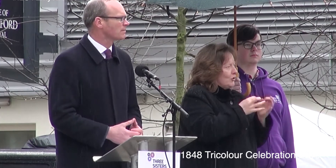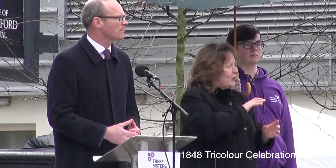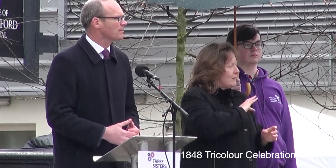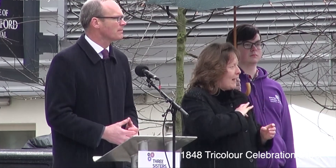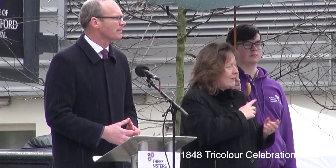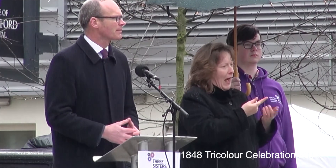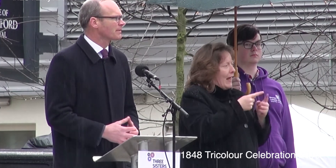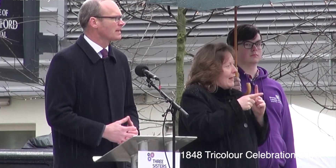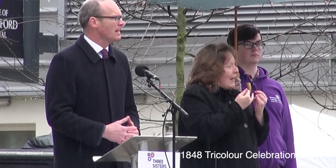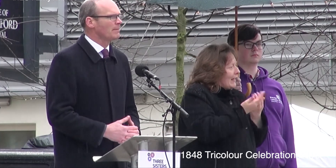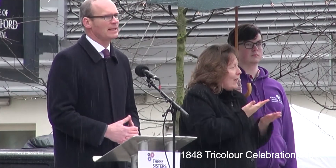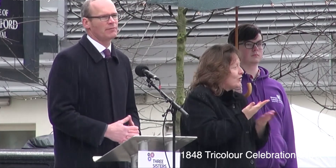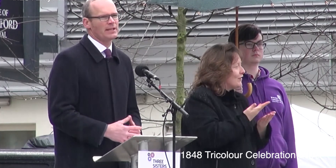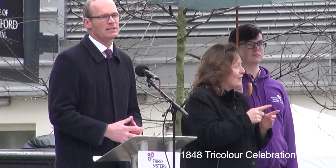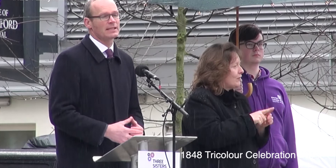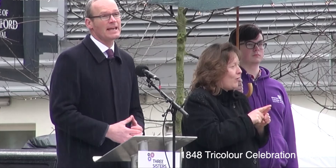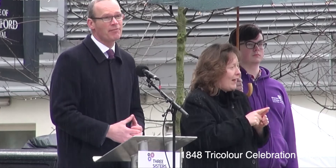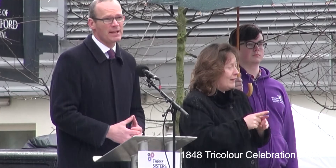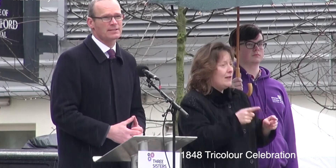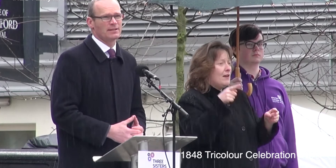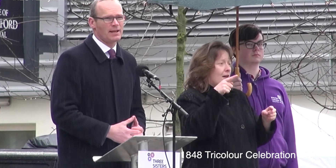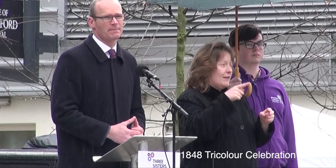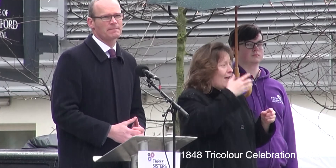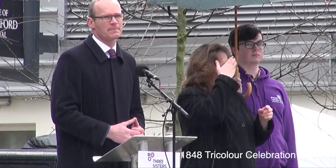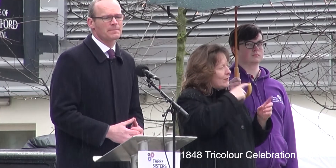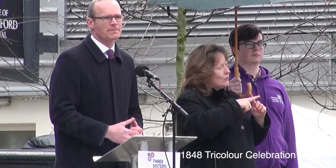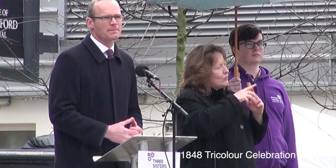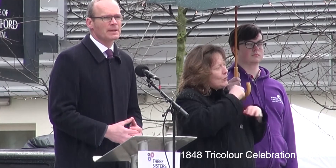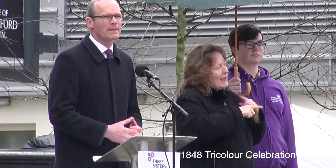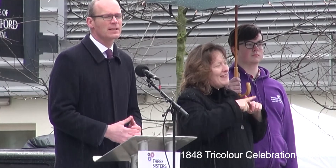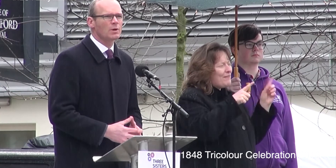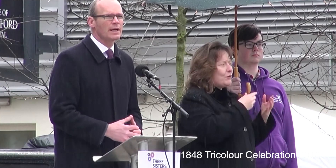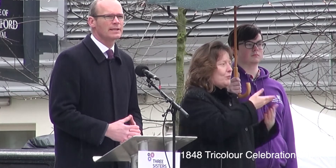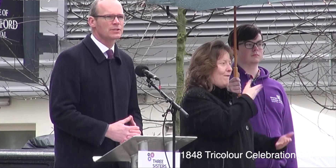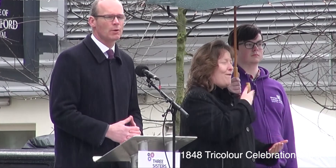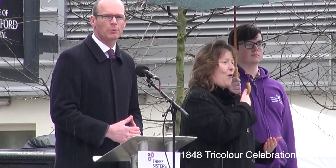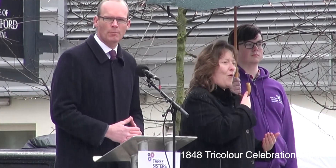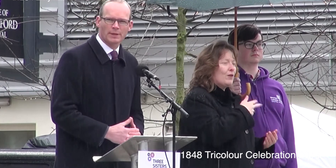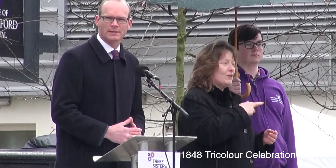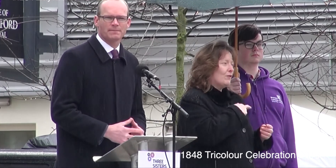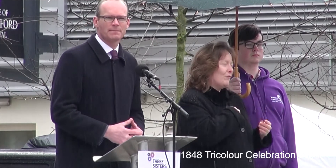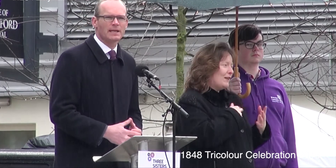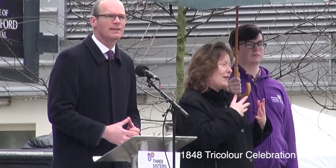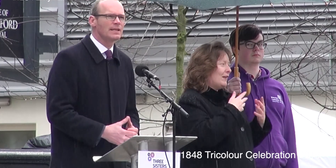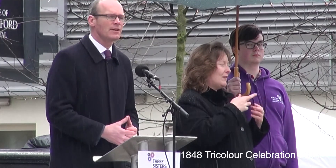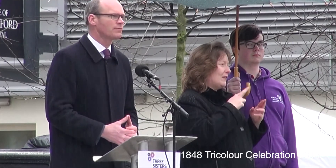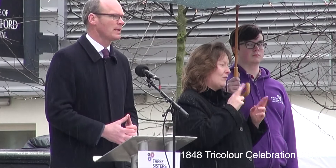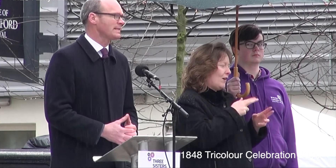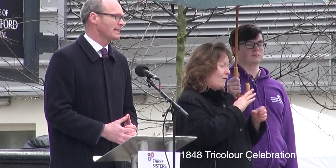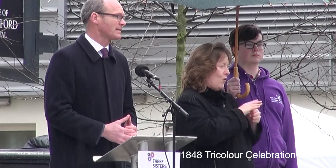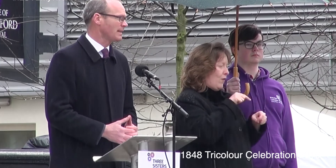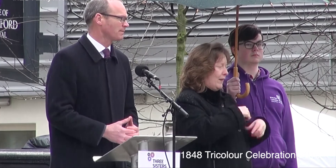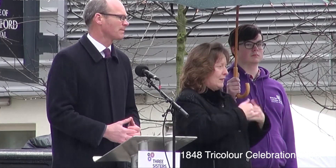counselors in the battlefields that they face today. And that is why it is so appropriate that in the year